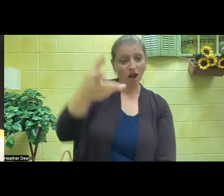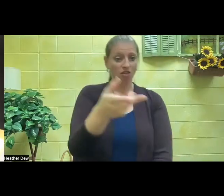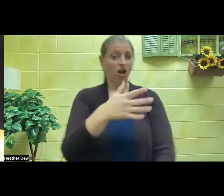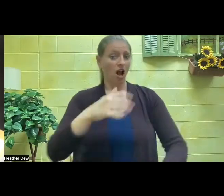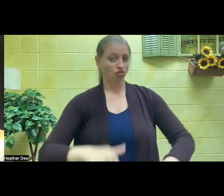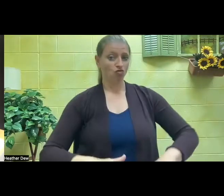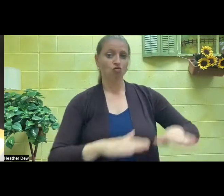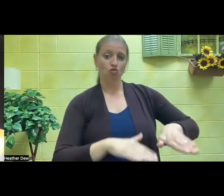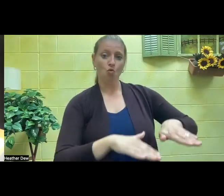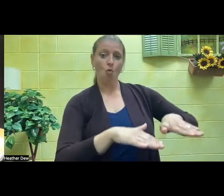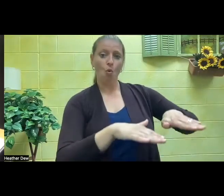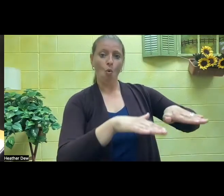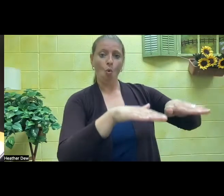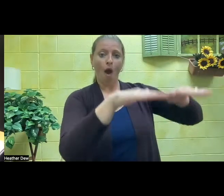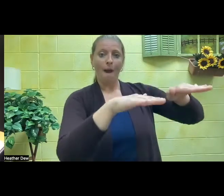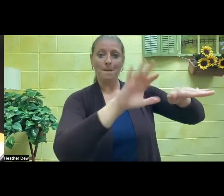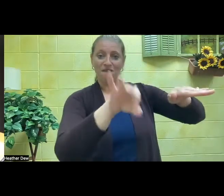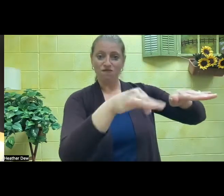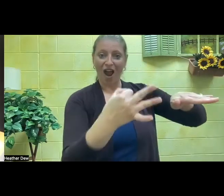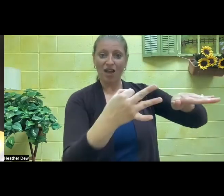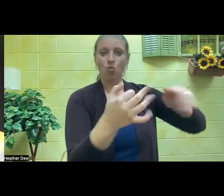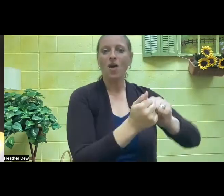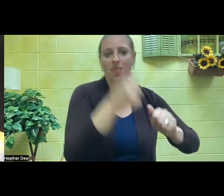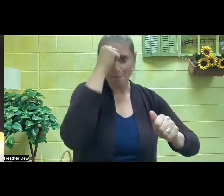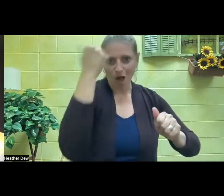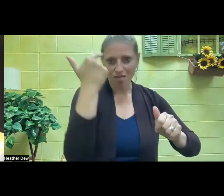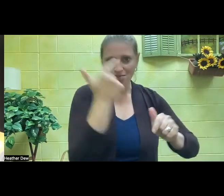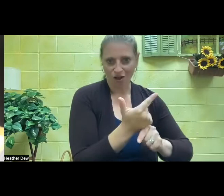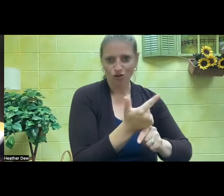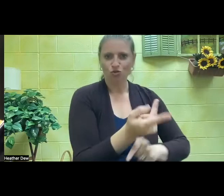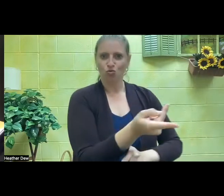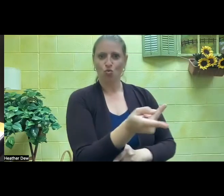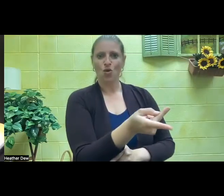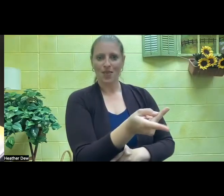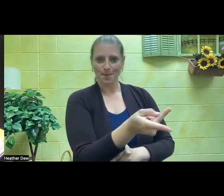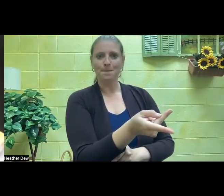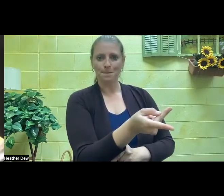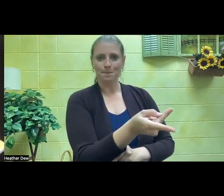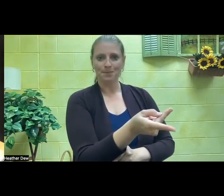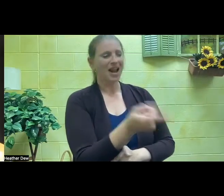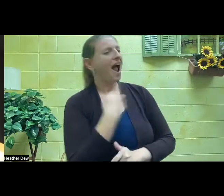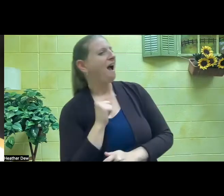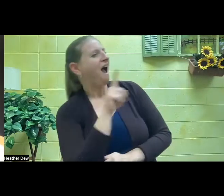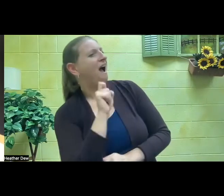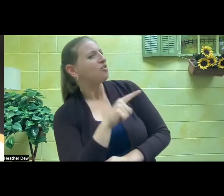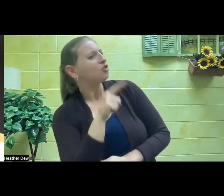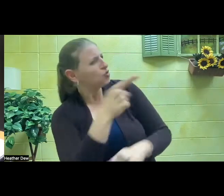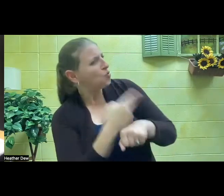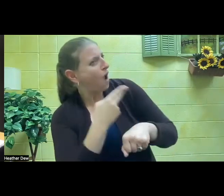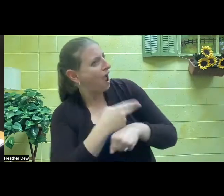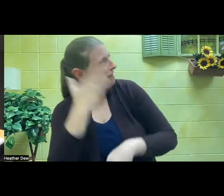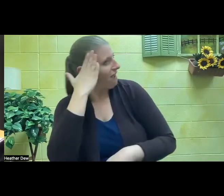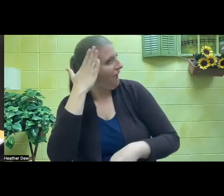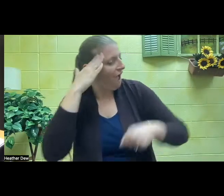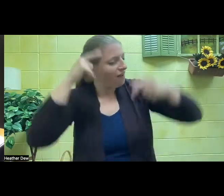little like me. Pedro is always in Papan's stories. Did you wear berets and scarves around your neck? I